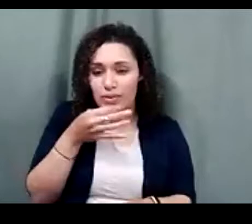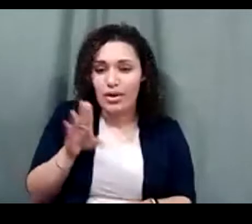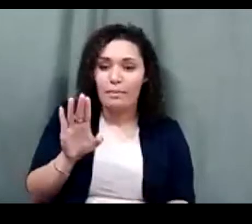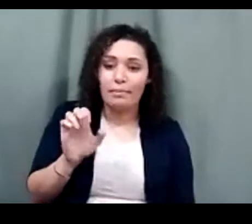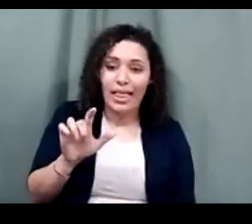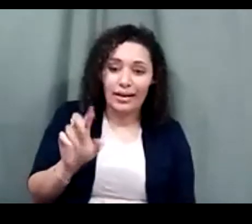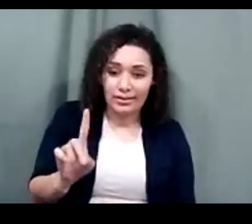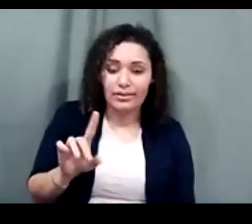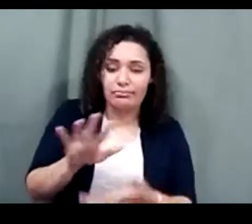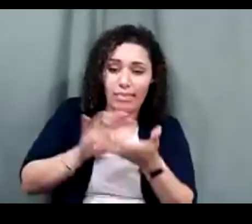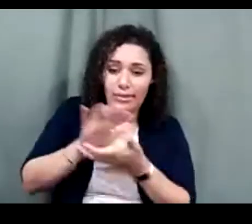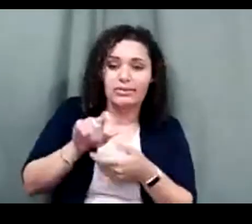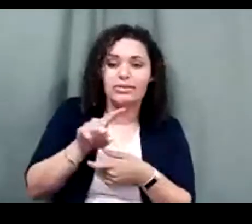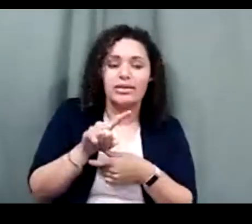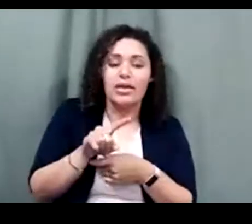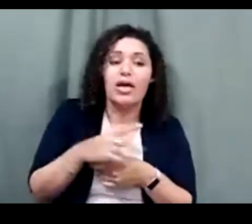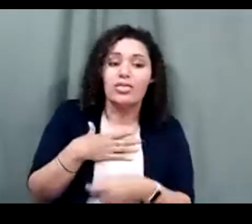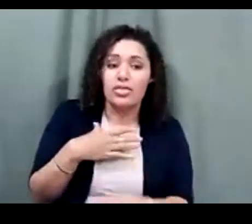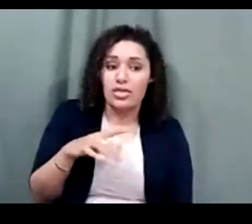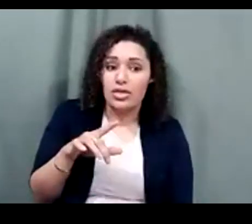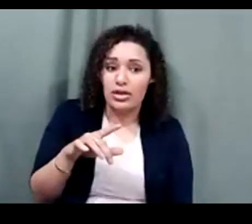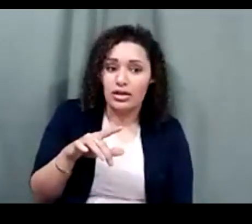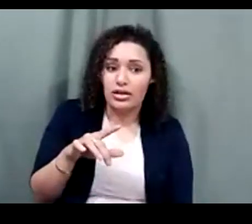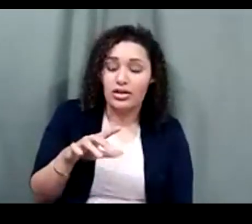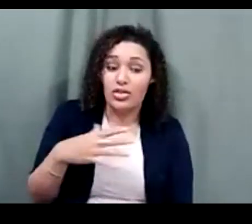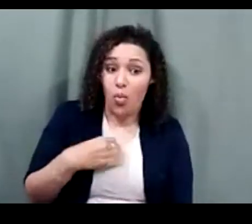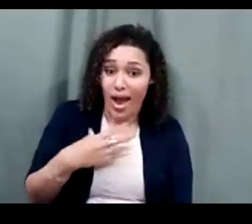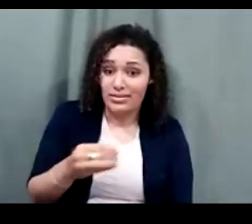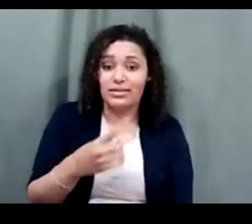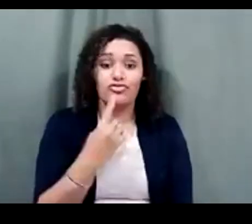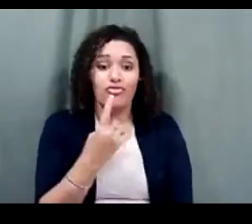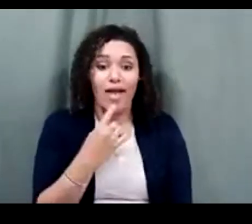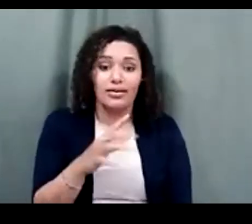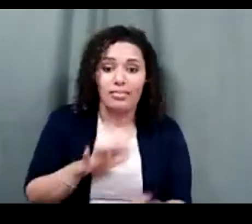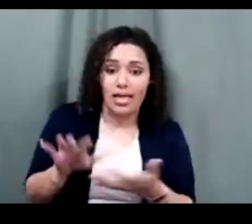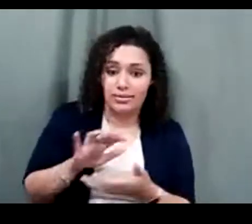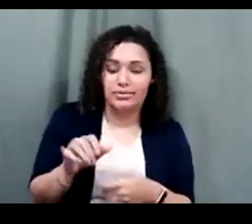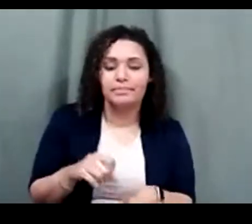and 19 reds. So we are pulled.